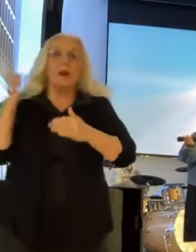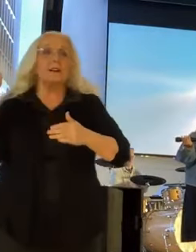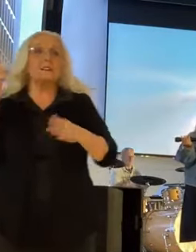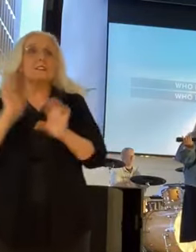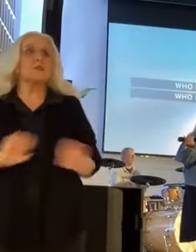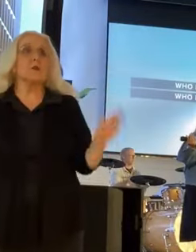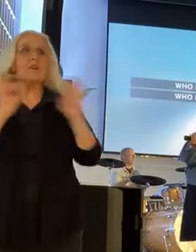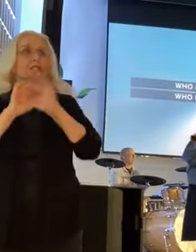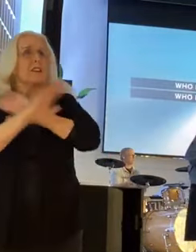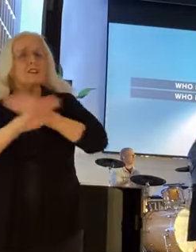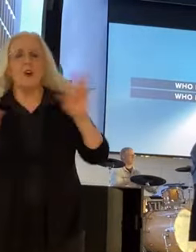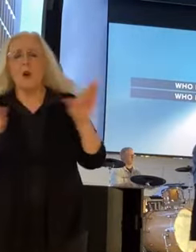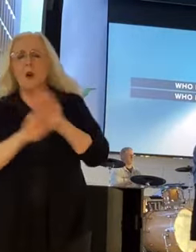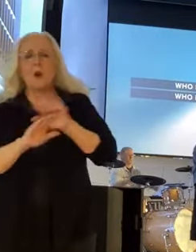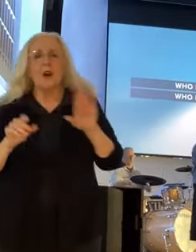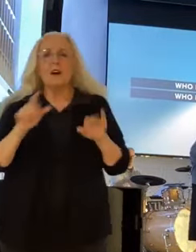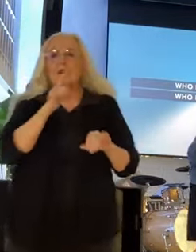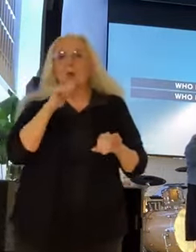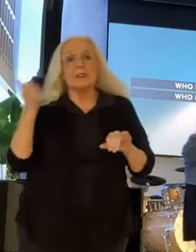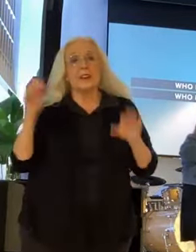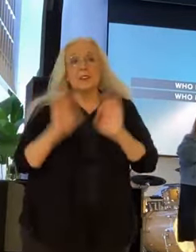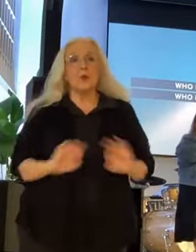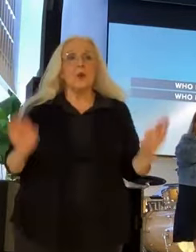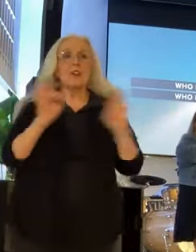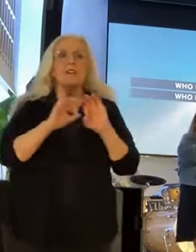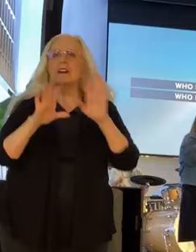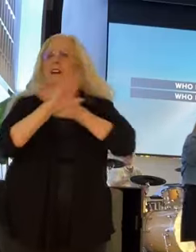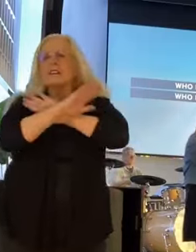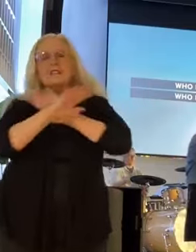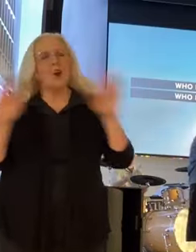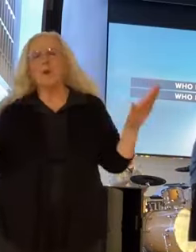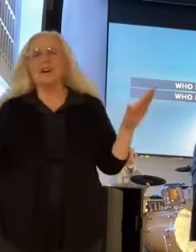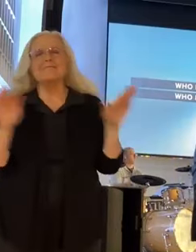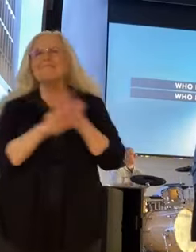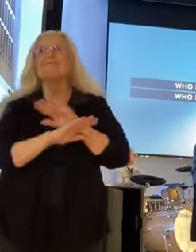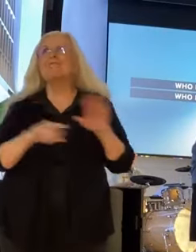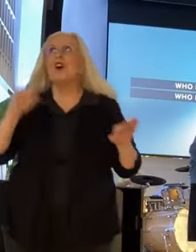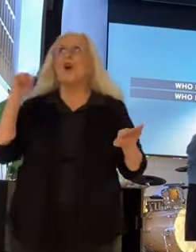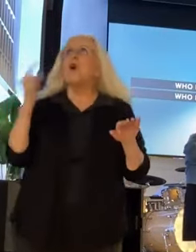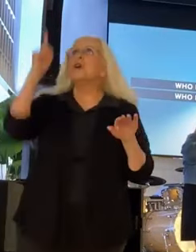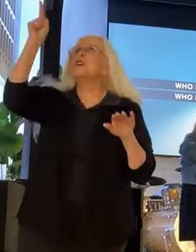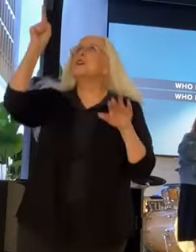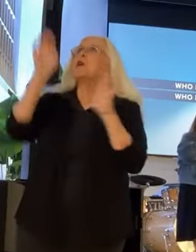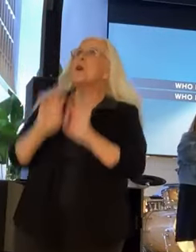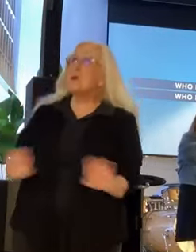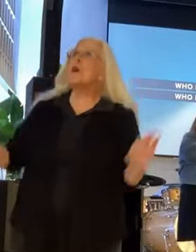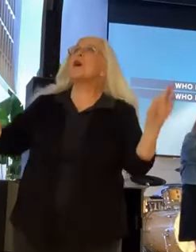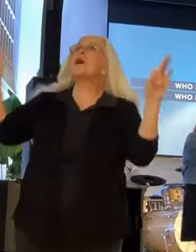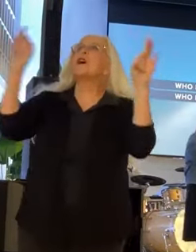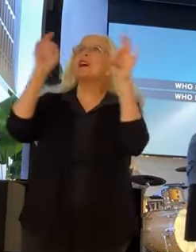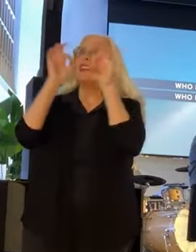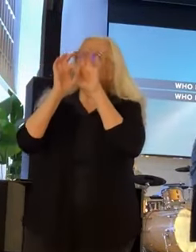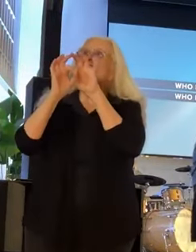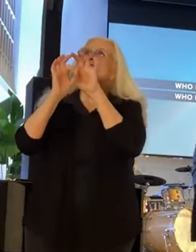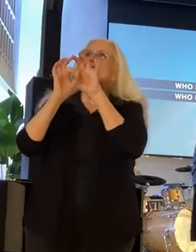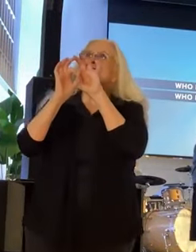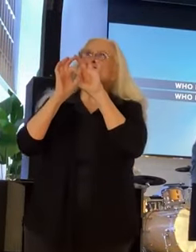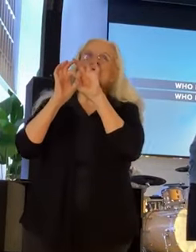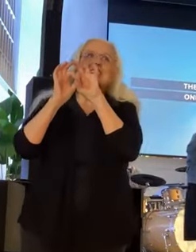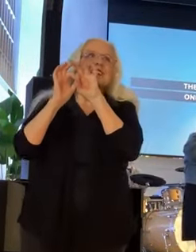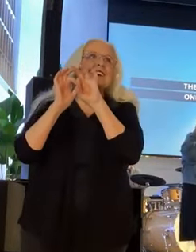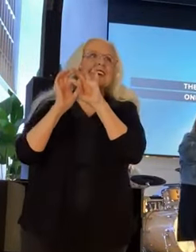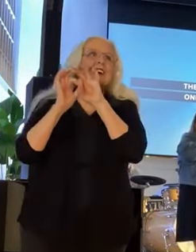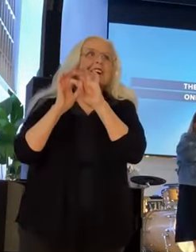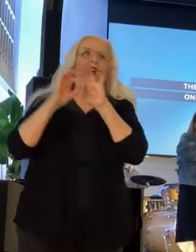is worthy? Yes, who else is worthy, Lord? And who else is